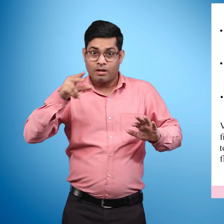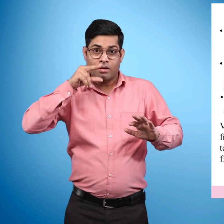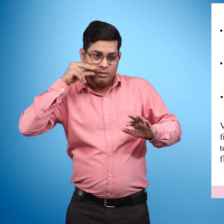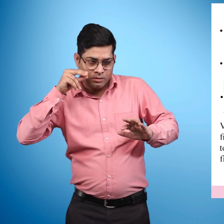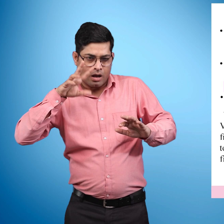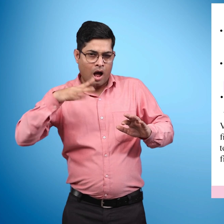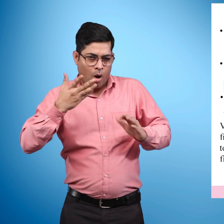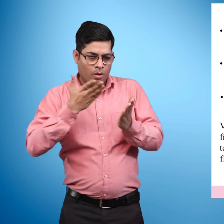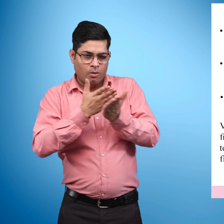through cheating.